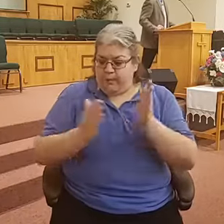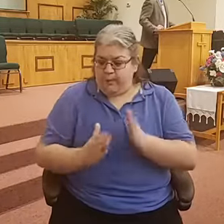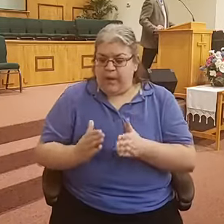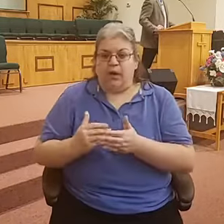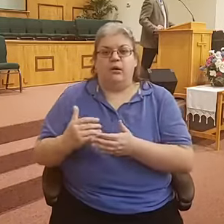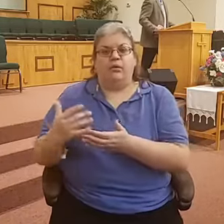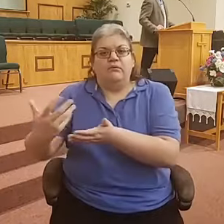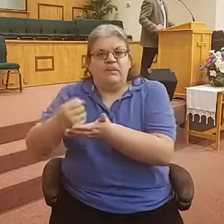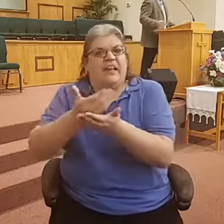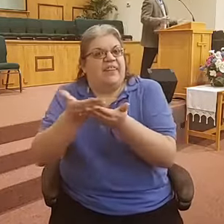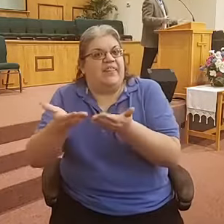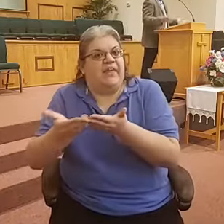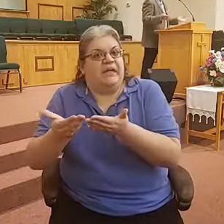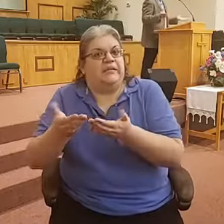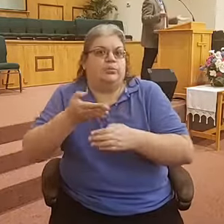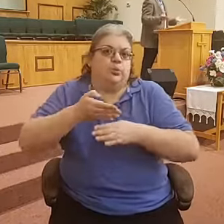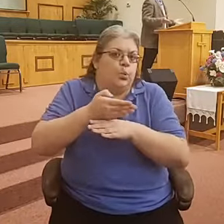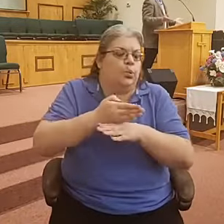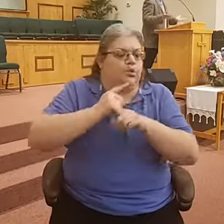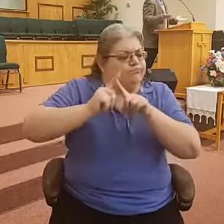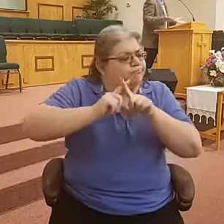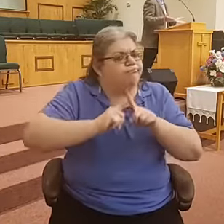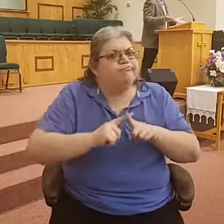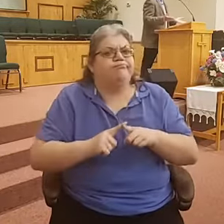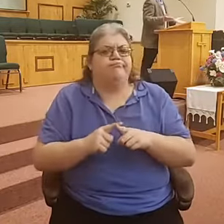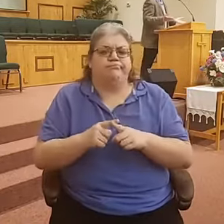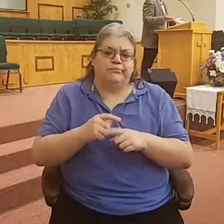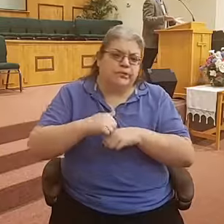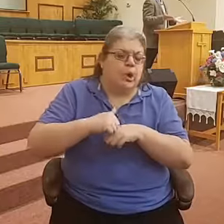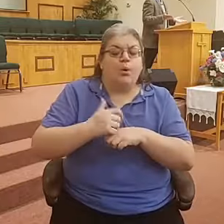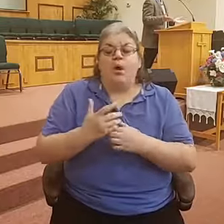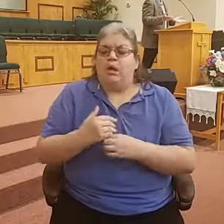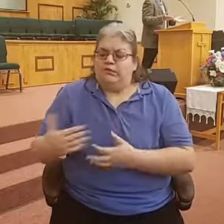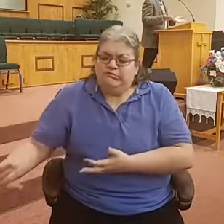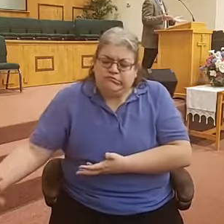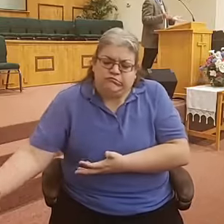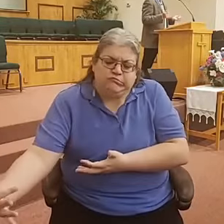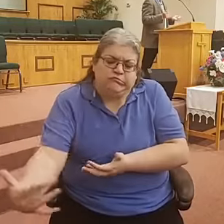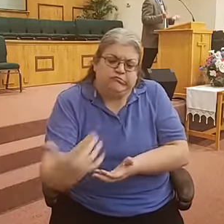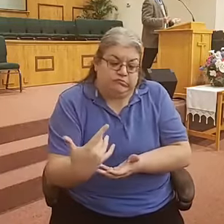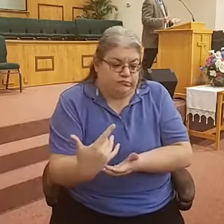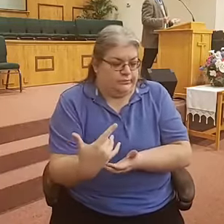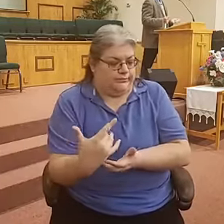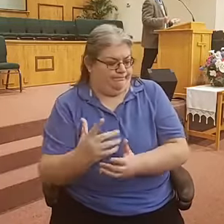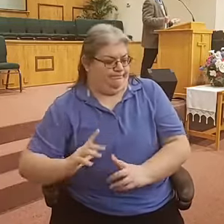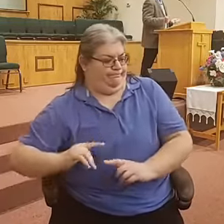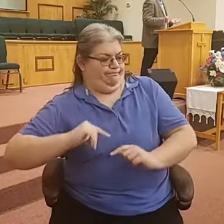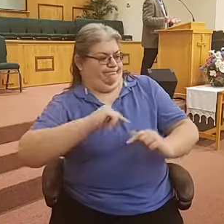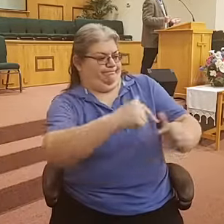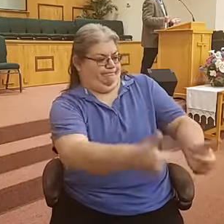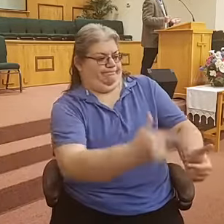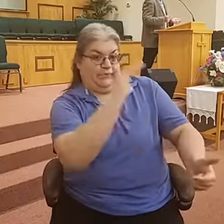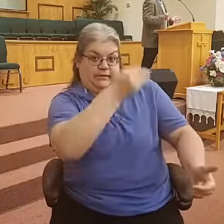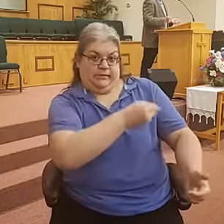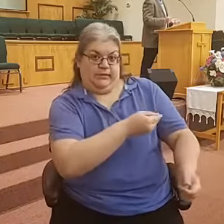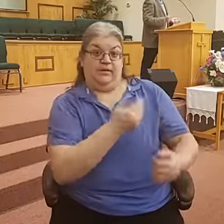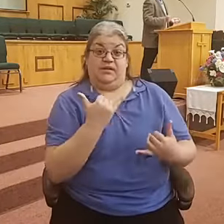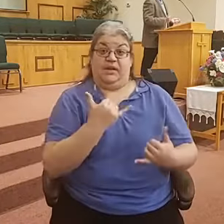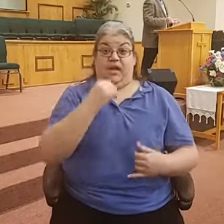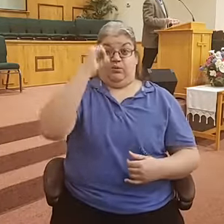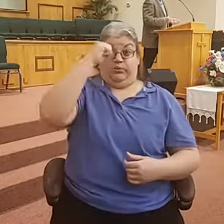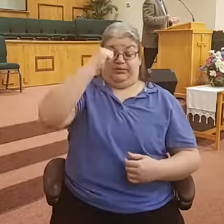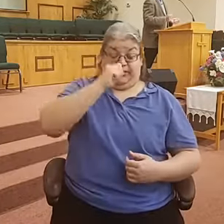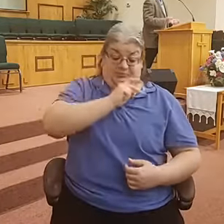furnishings. But now, Solomon being king, he's ready to go to work. But he